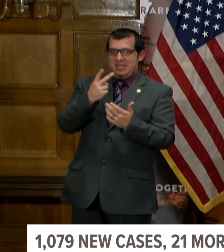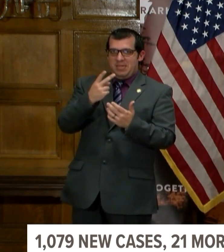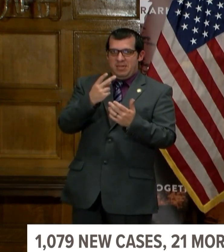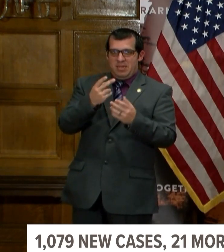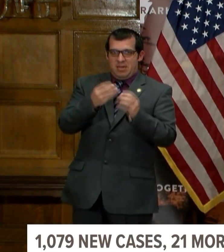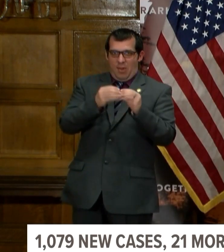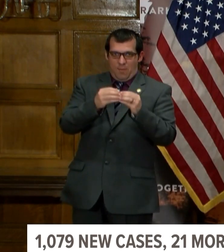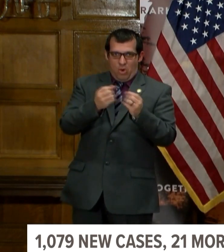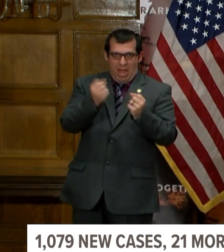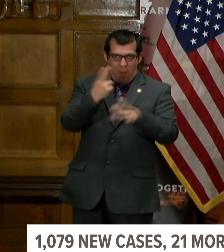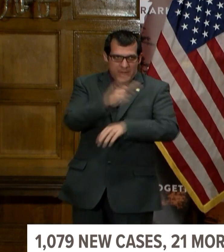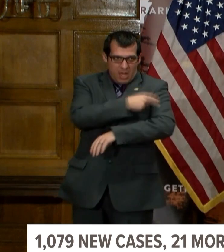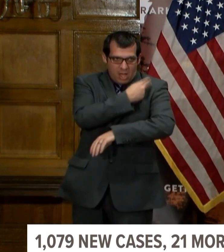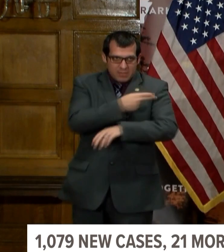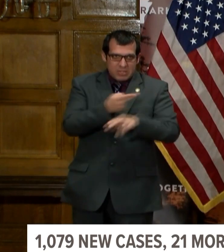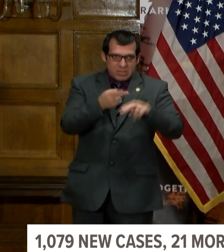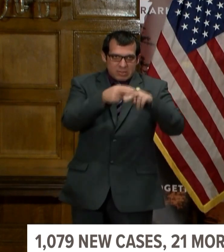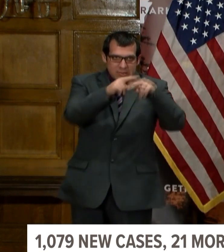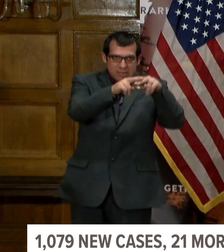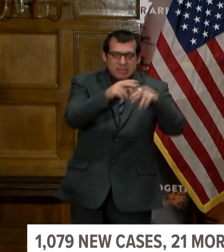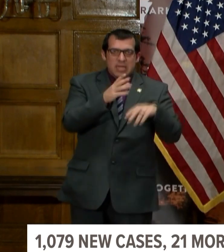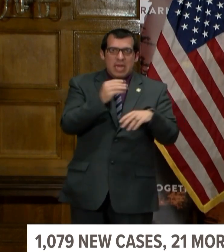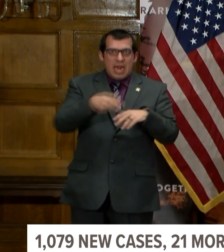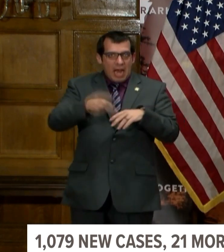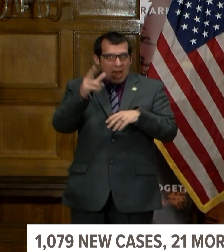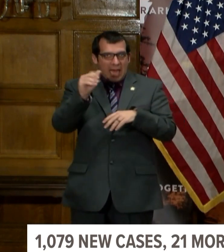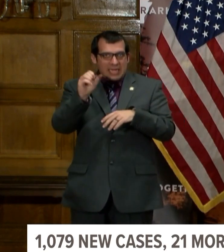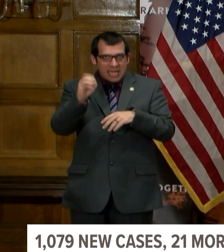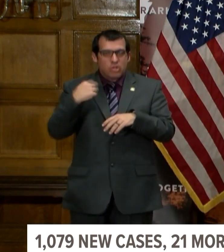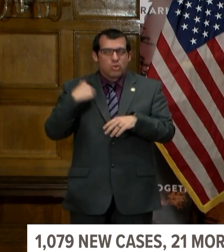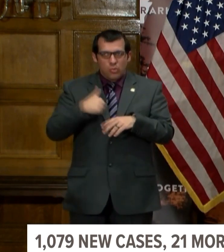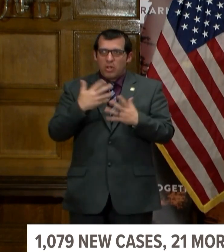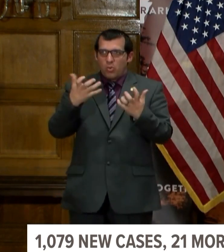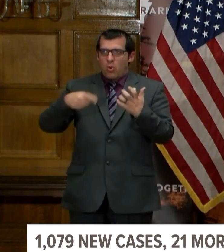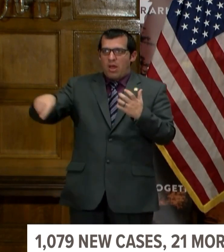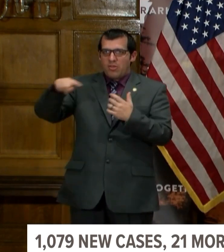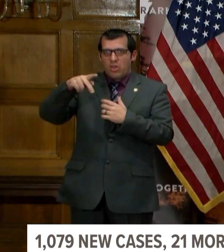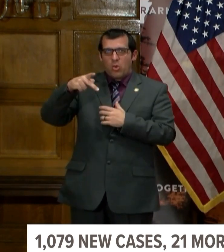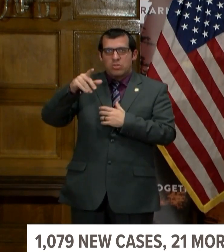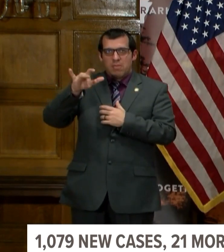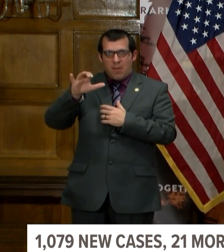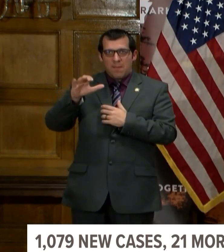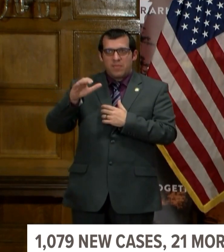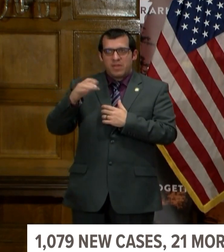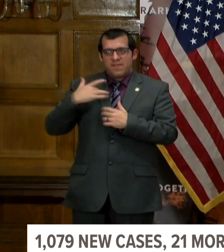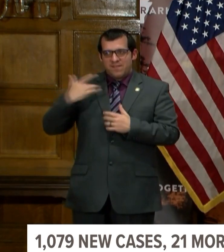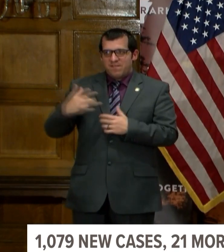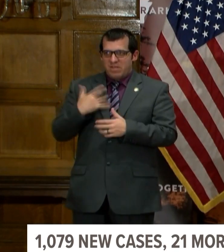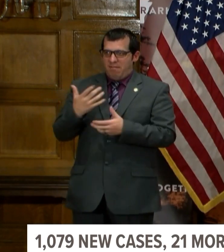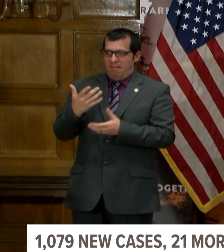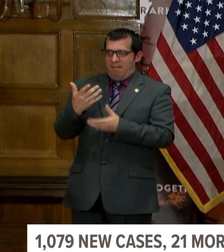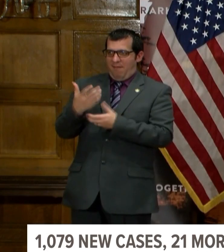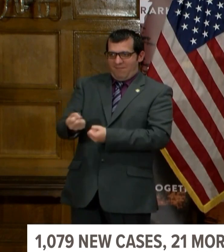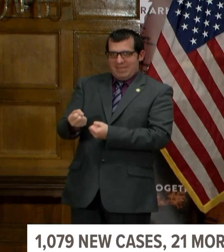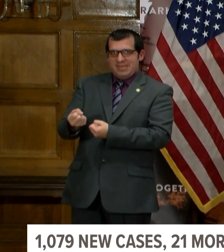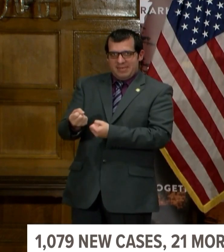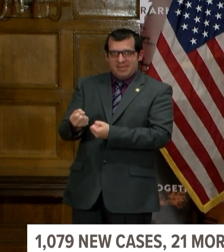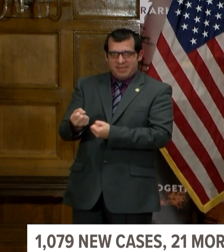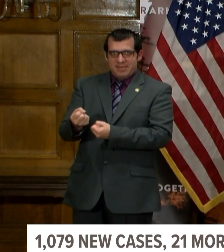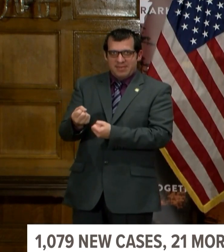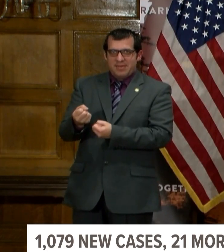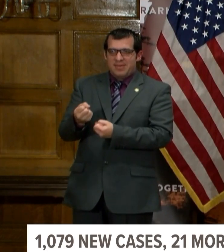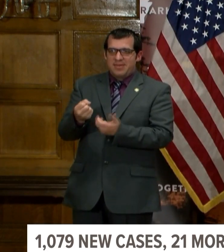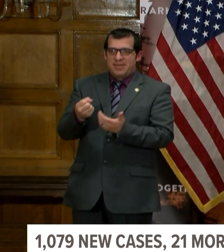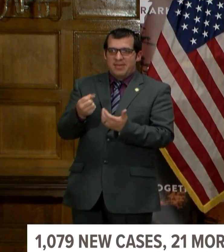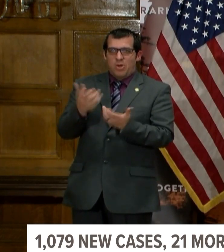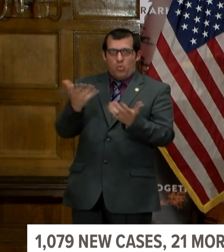hospitalizations and continued number of high cases, we want the public to have confidence that in the